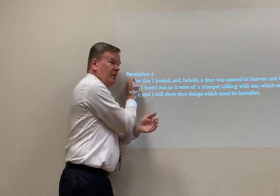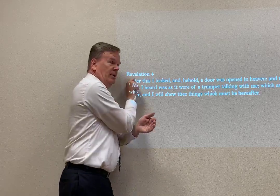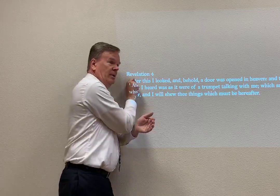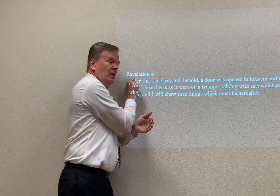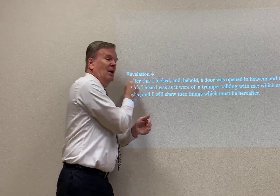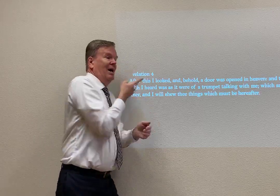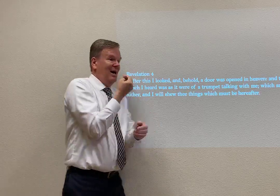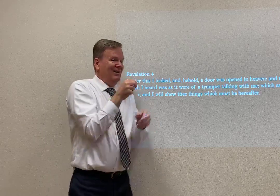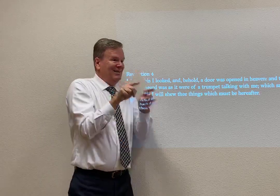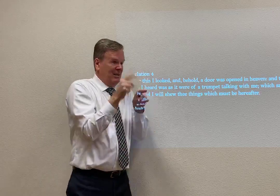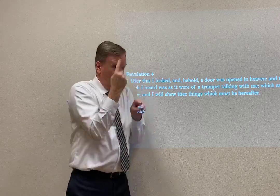Revelation chapter 4.